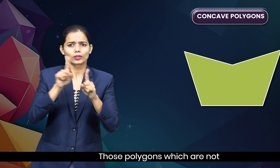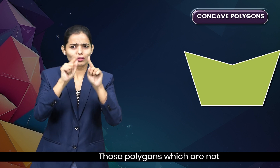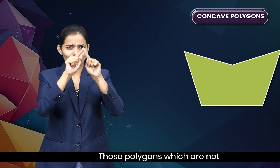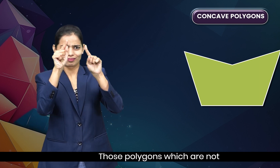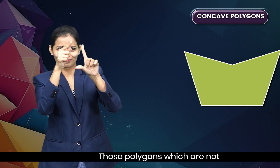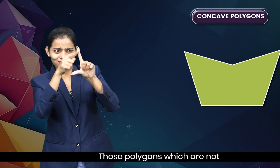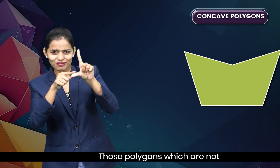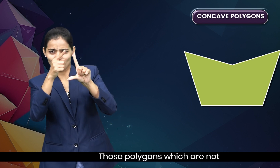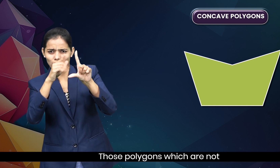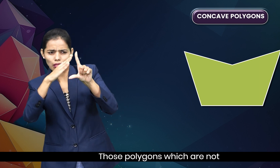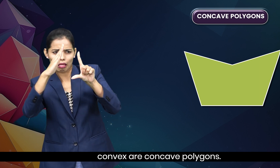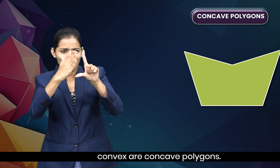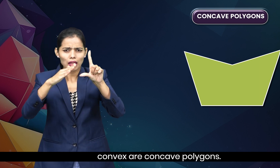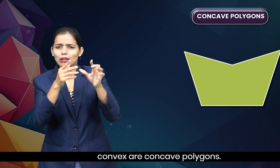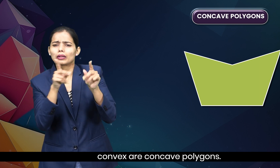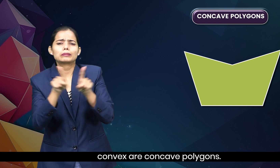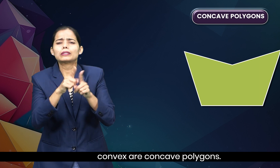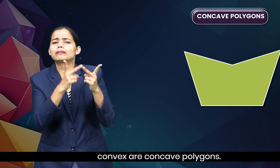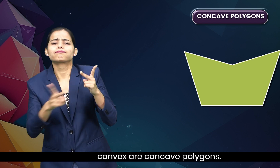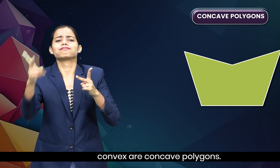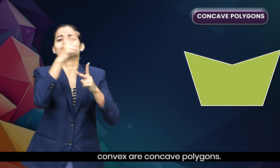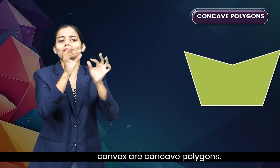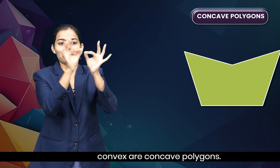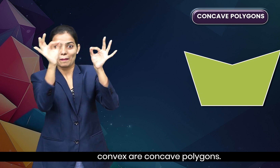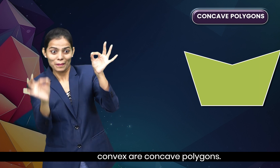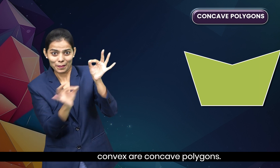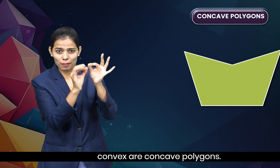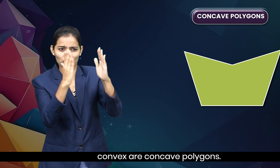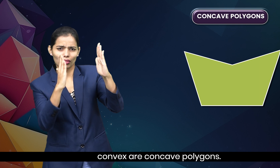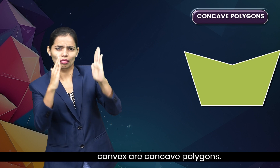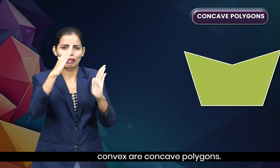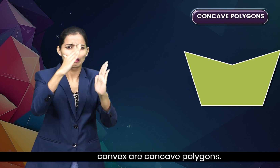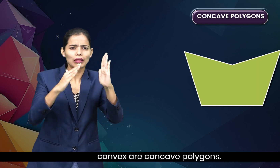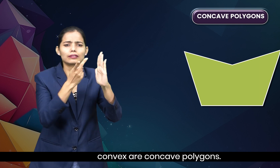Those polygons which are not convex are concave polygons.